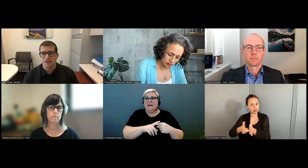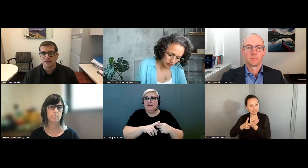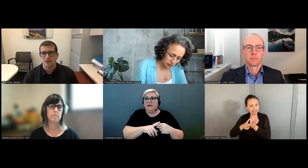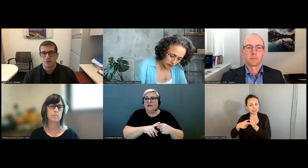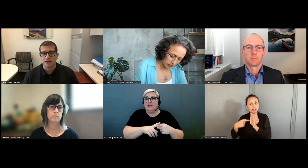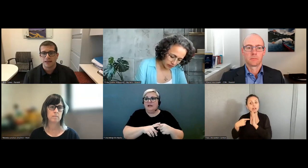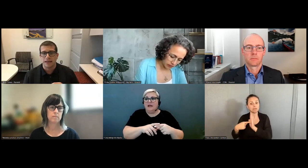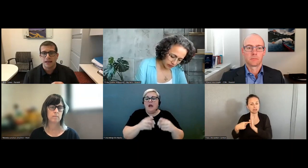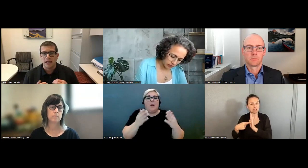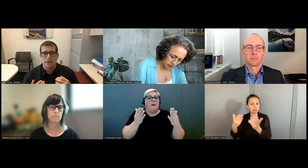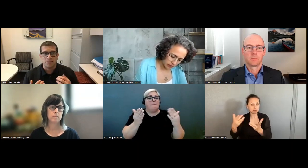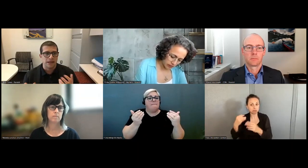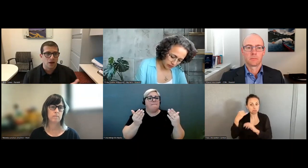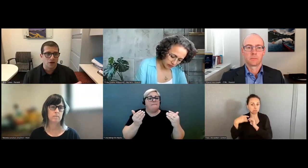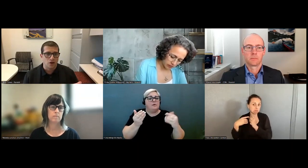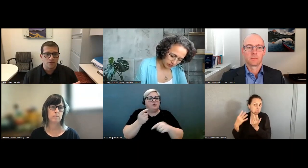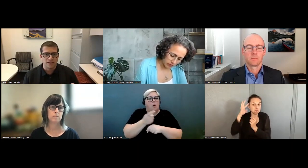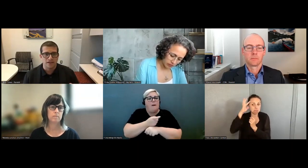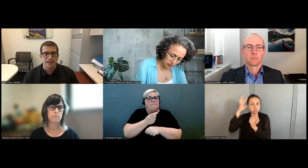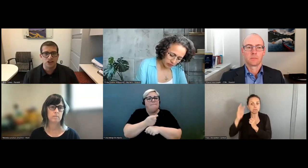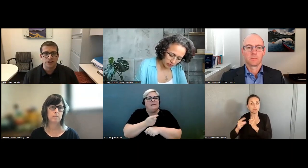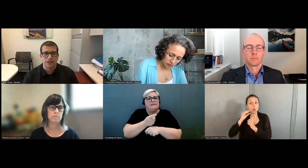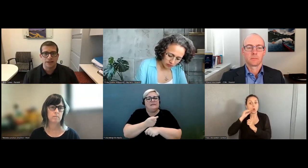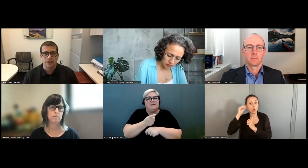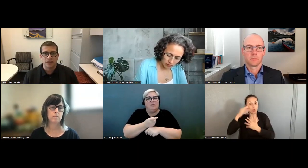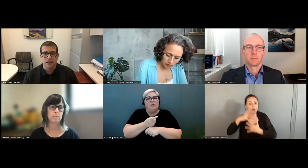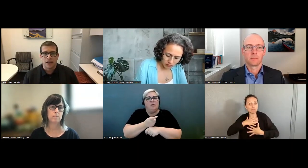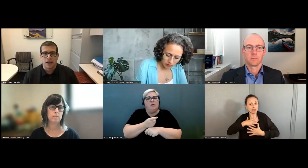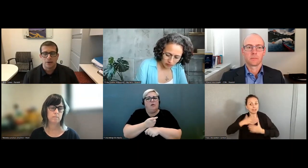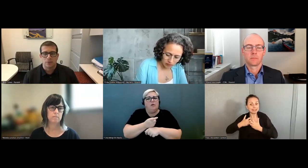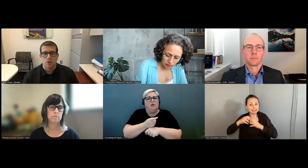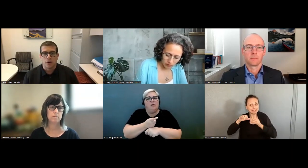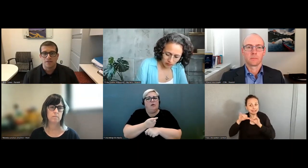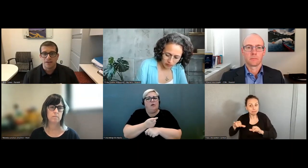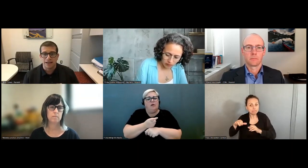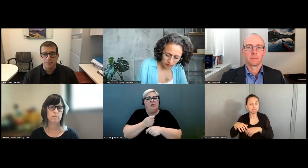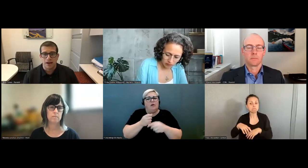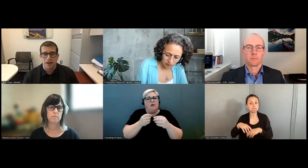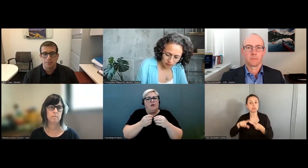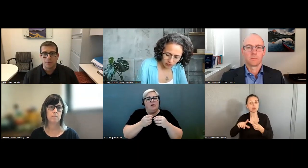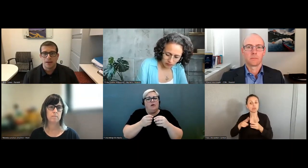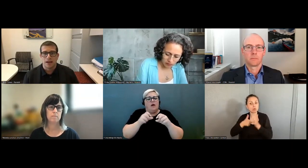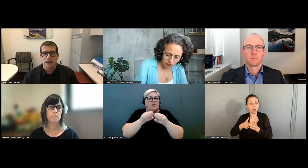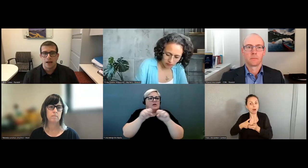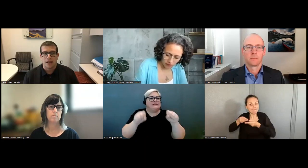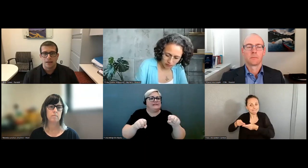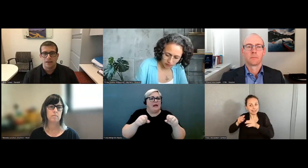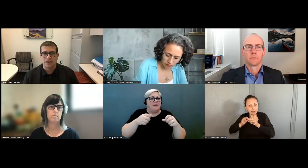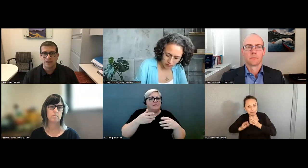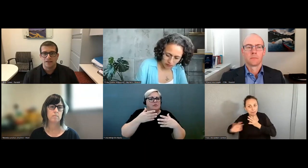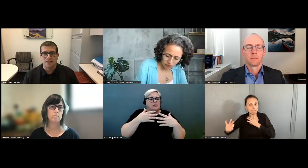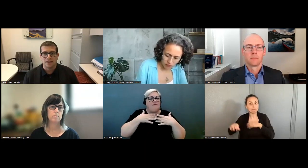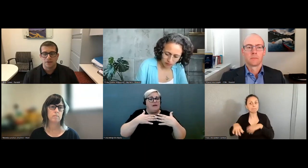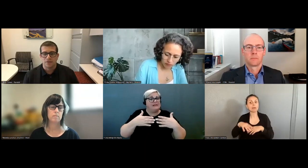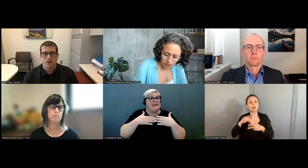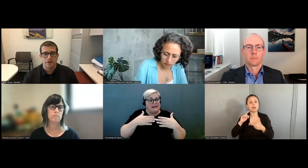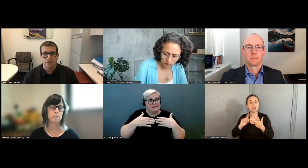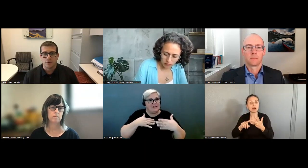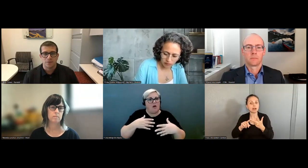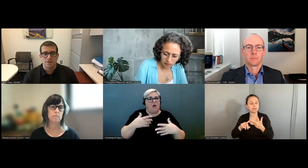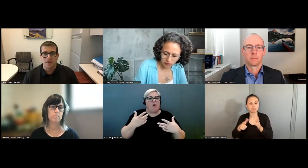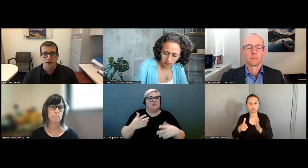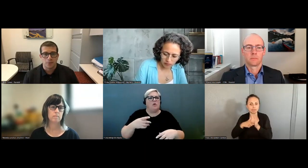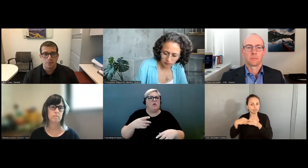things like this could be being on home ventilation, requiring a feeding pump, the need to deliver